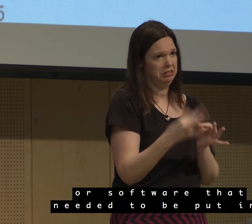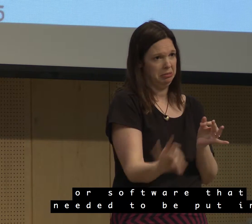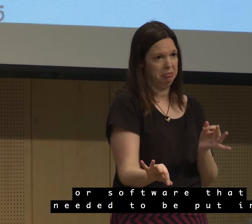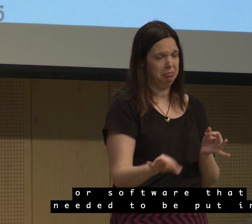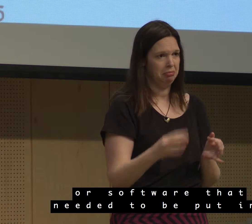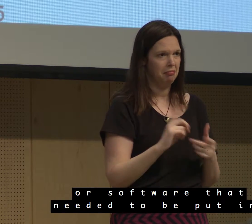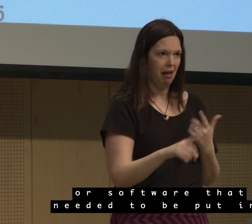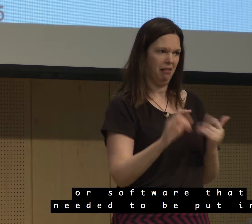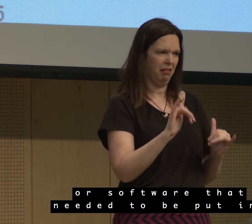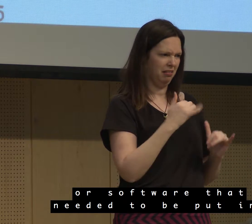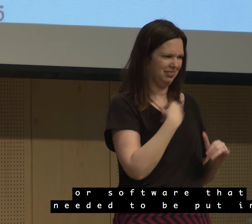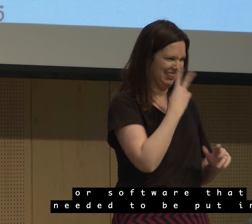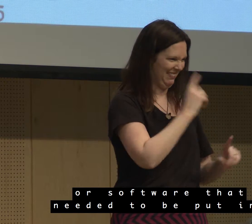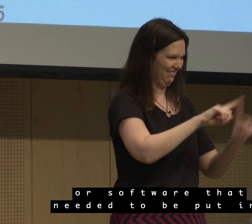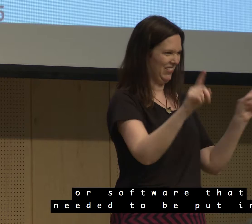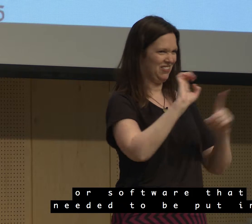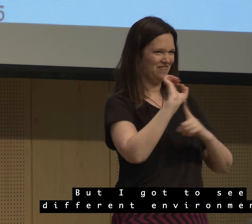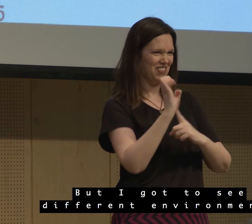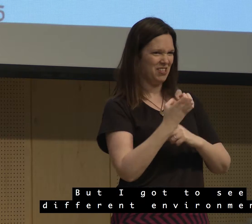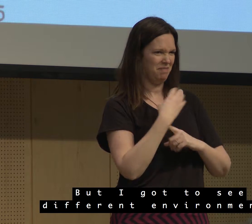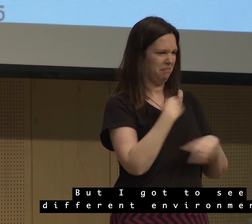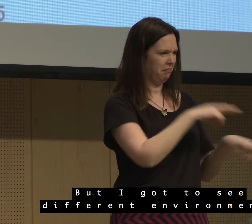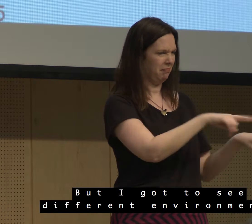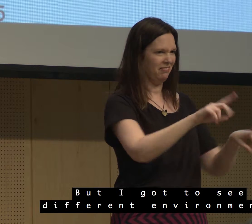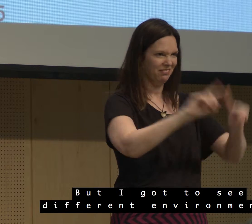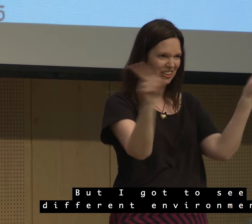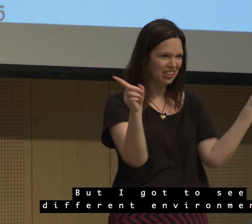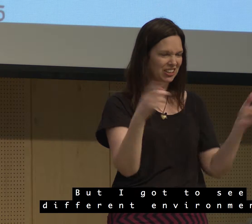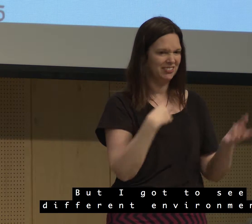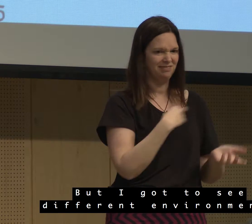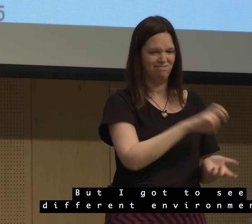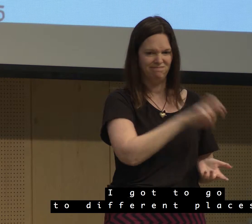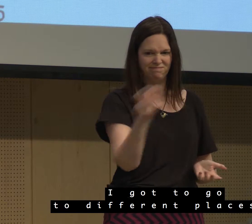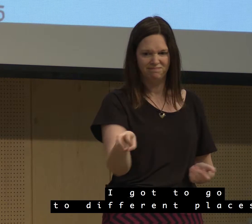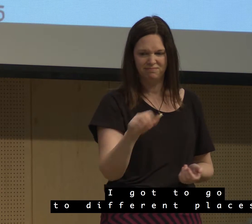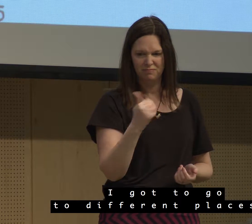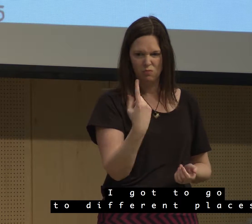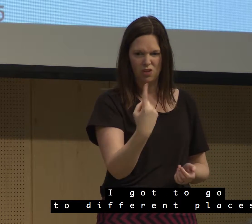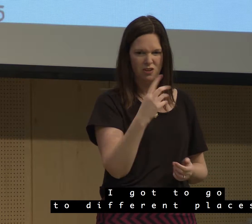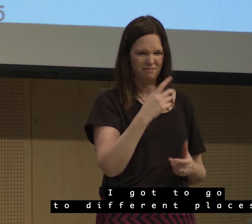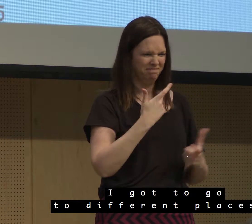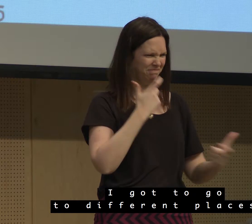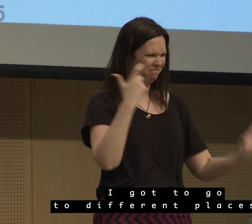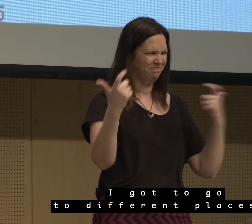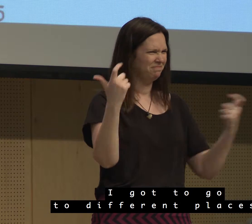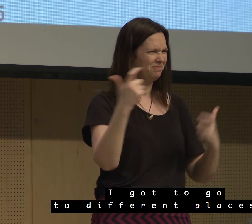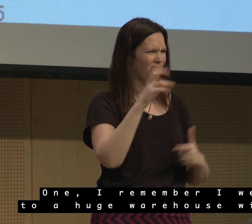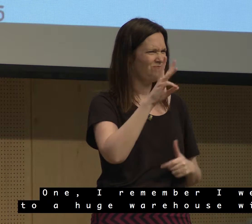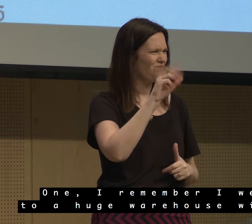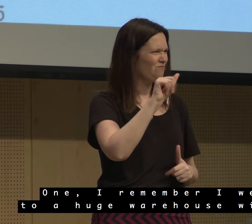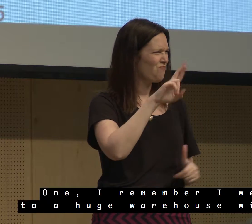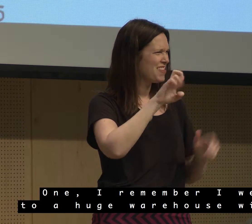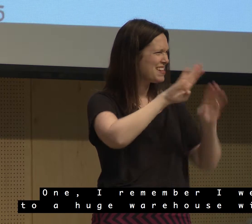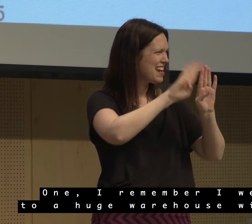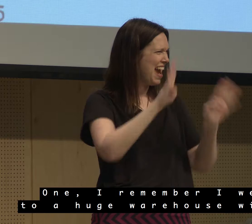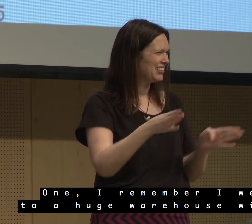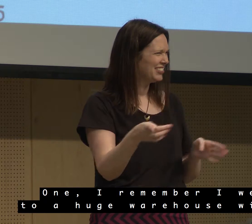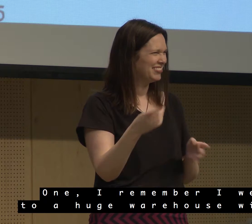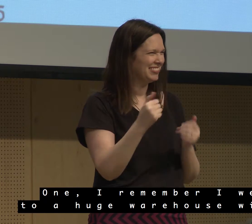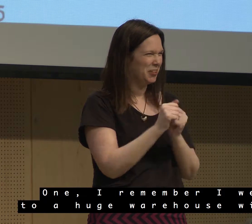hardware or software that needed to be put in. But I got to see different environments. I got to go to different places. One, I remember I went to a